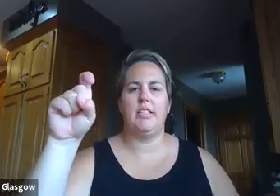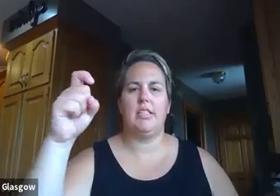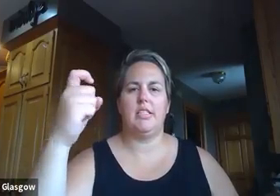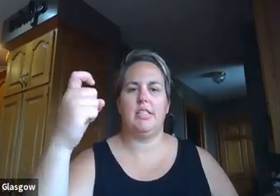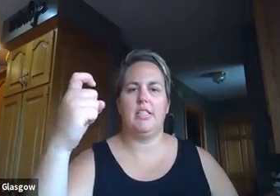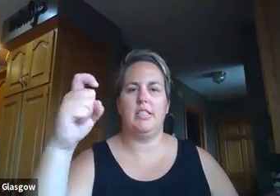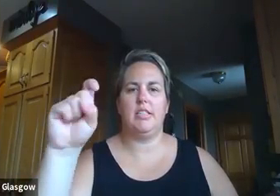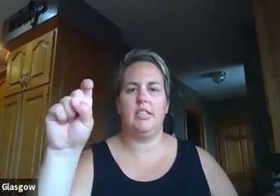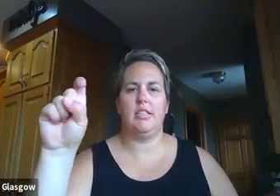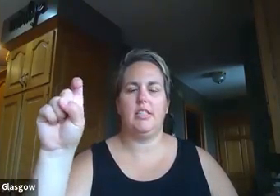X,